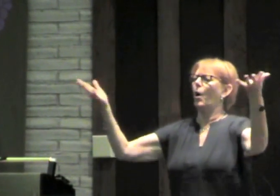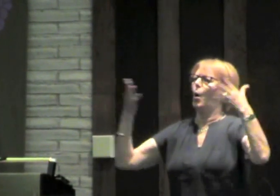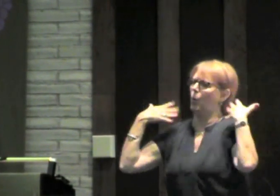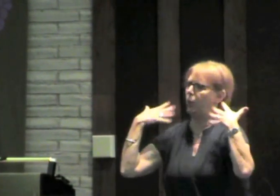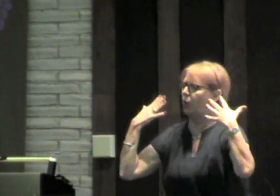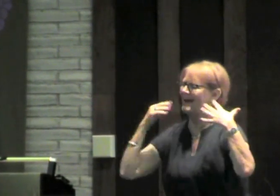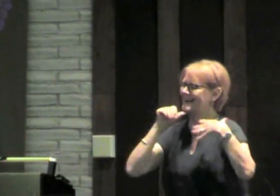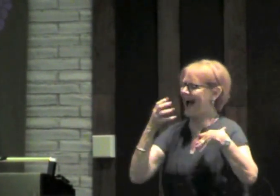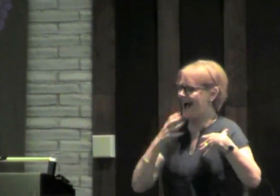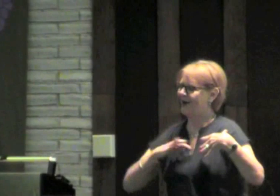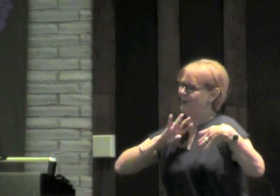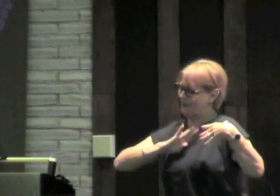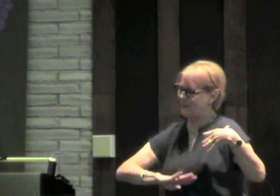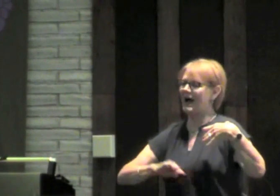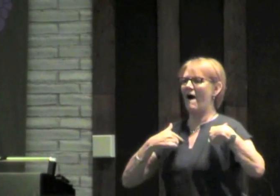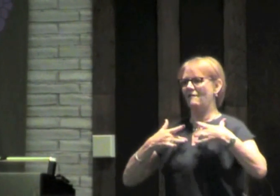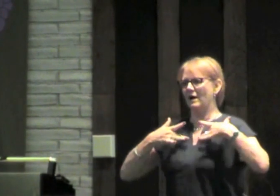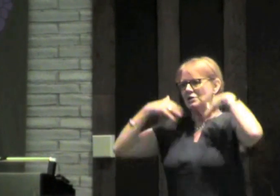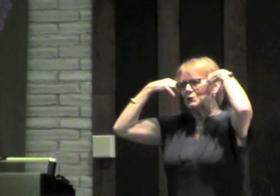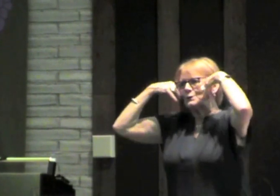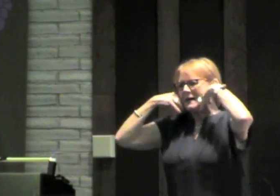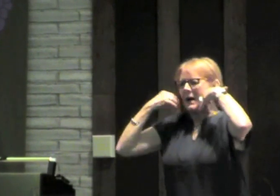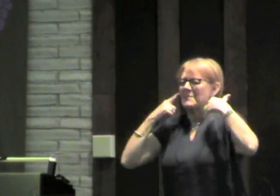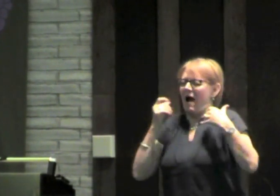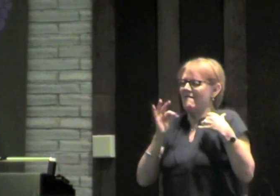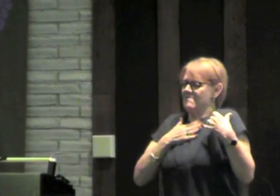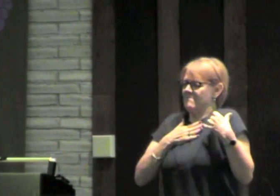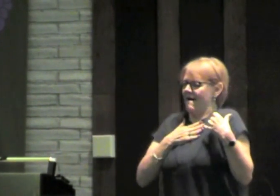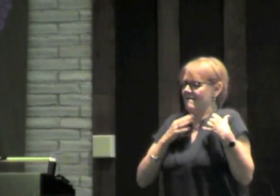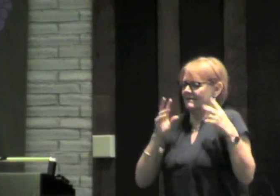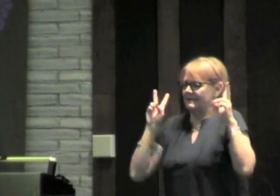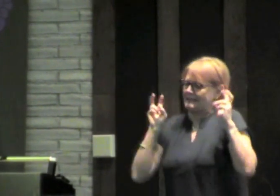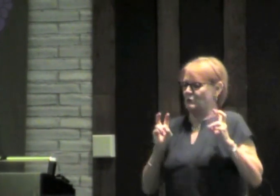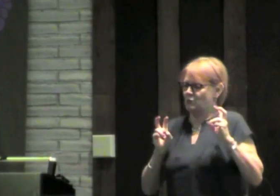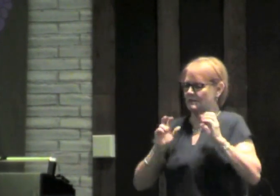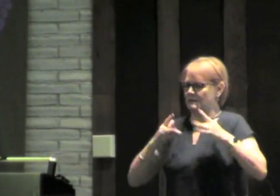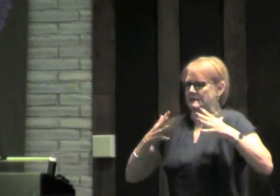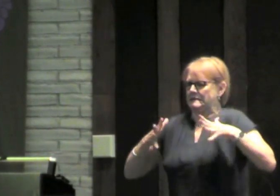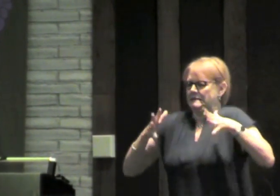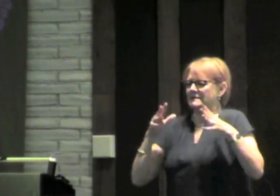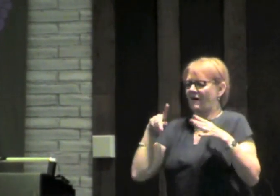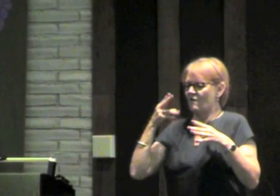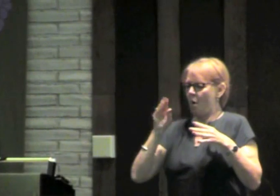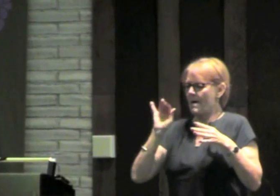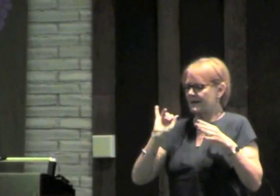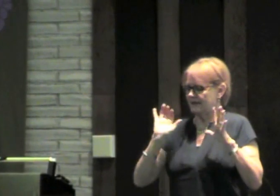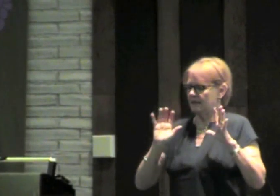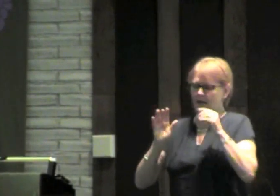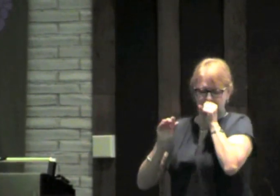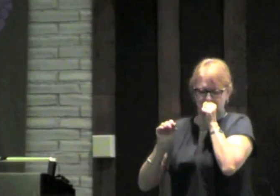And sometimes it was a little wider than others, but thank goodness it wasn't too hot. I mean, I was sweating because of my issues, the anxiety